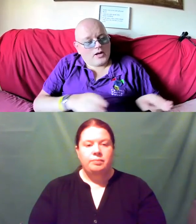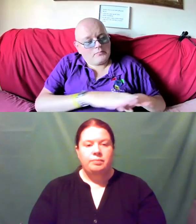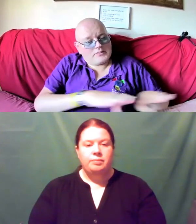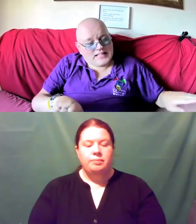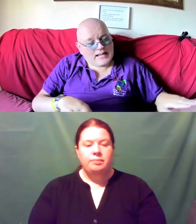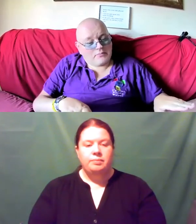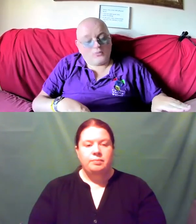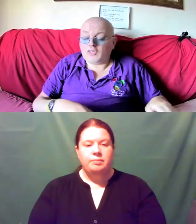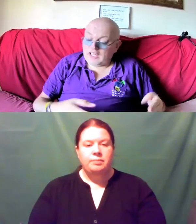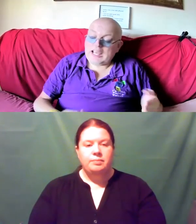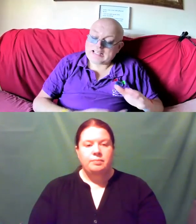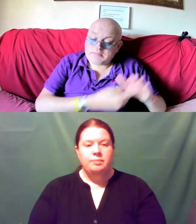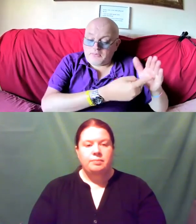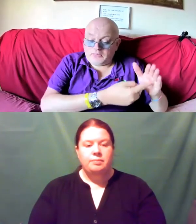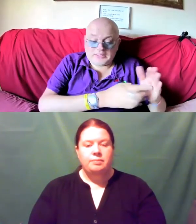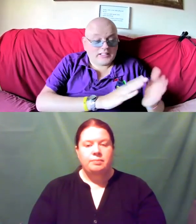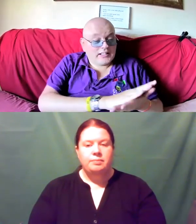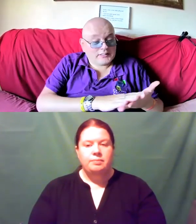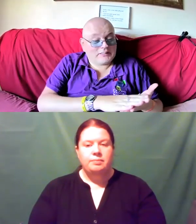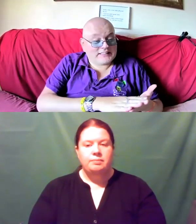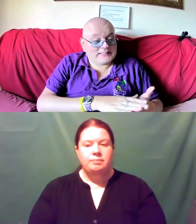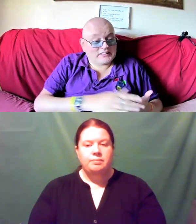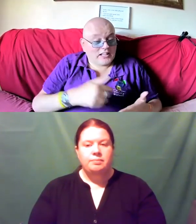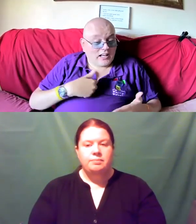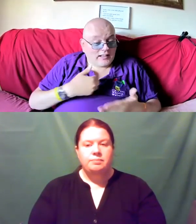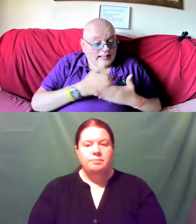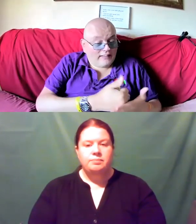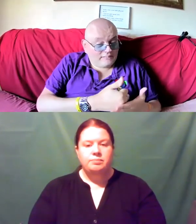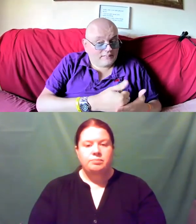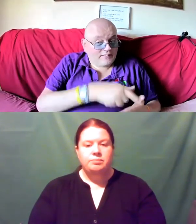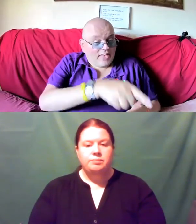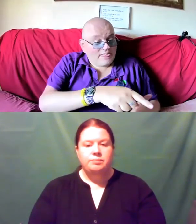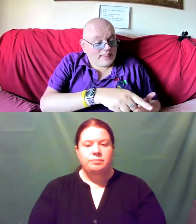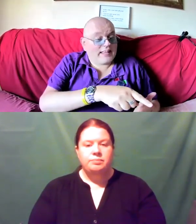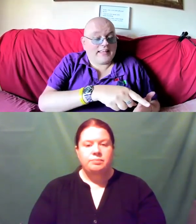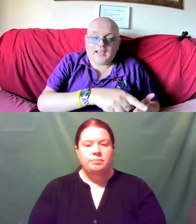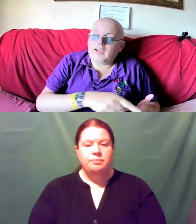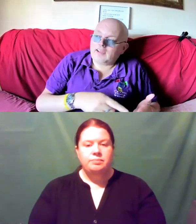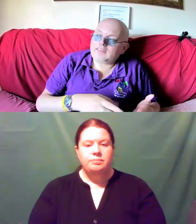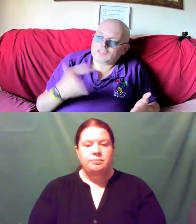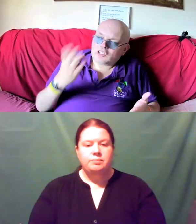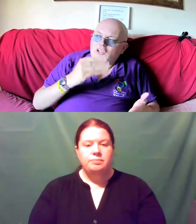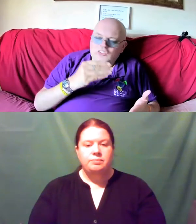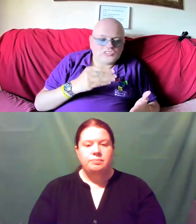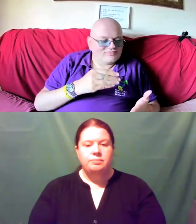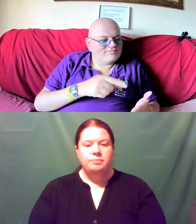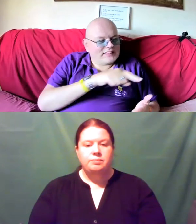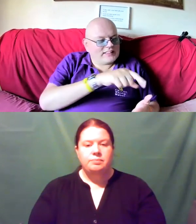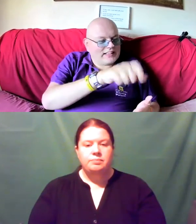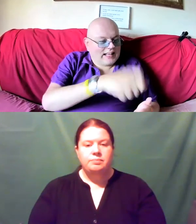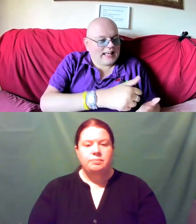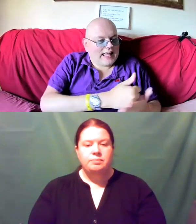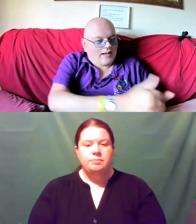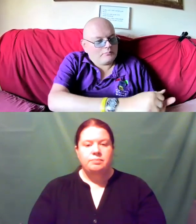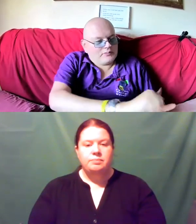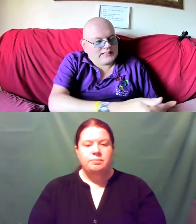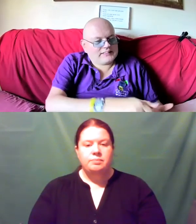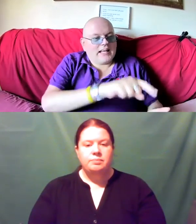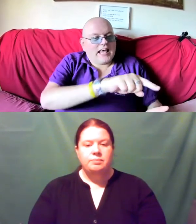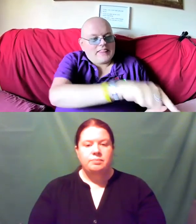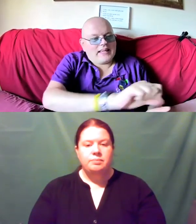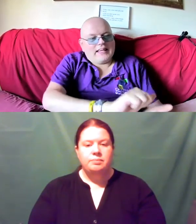else, that we can pay it forward. If I've been a role model for someone else, then maybe I can help someone else to feel like be a role model for